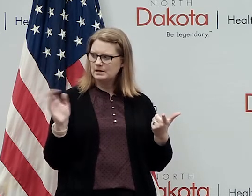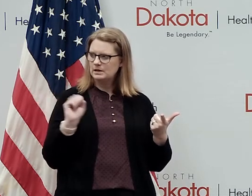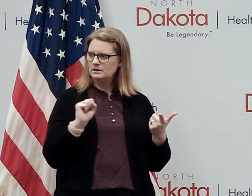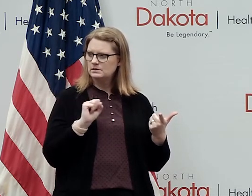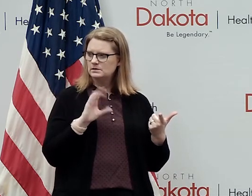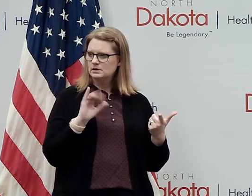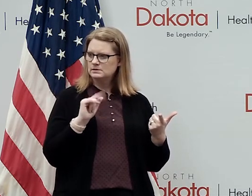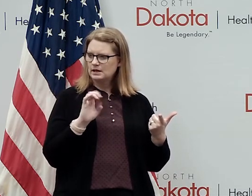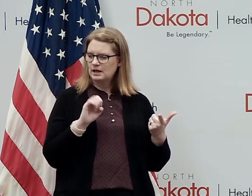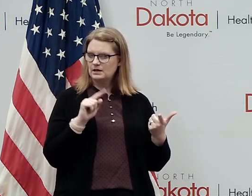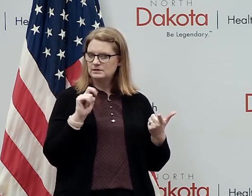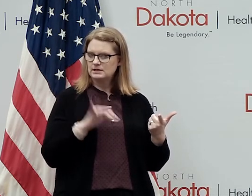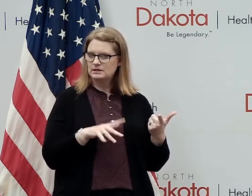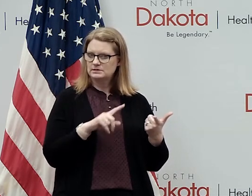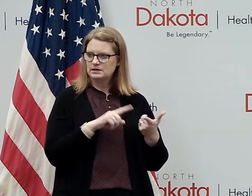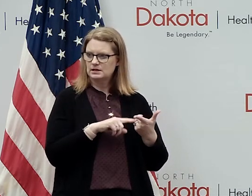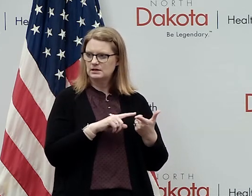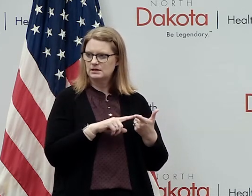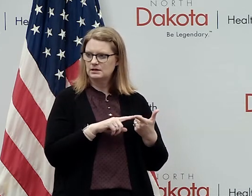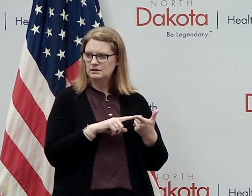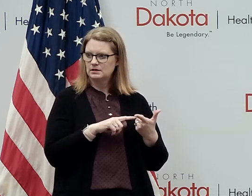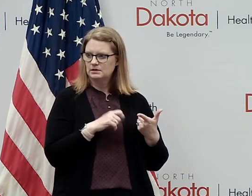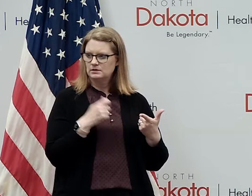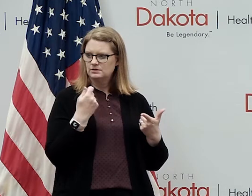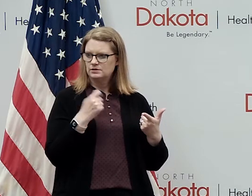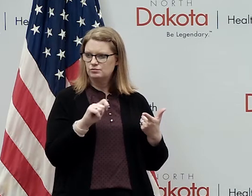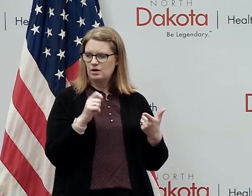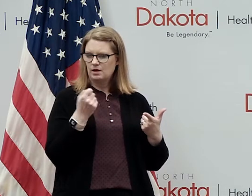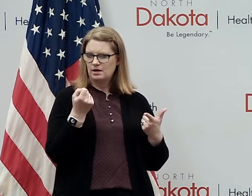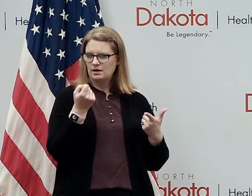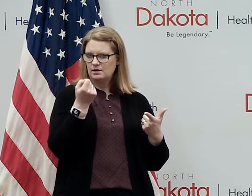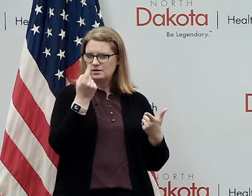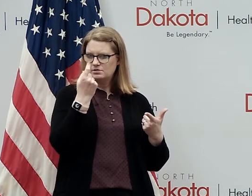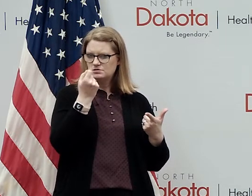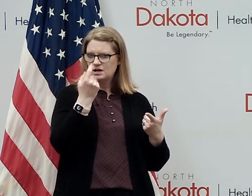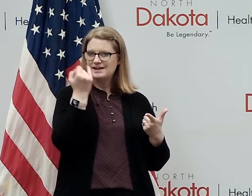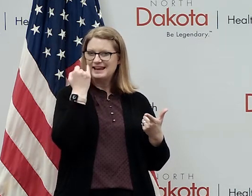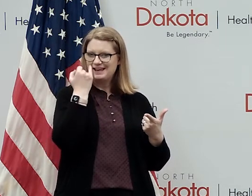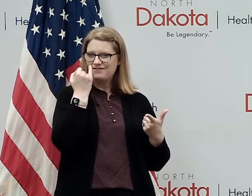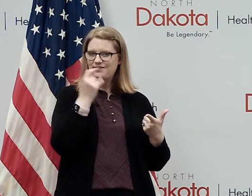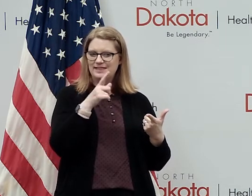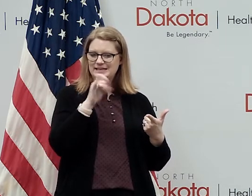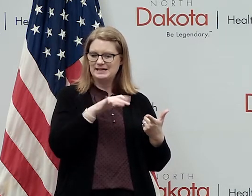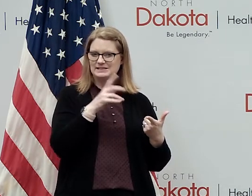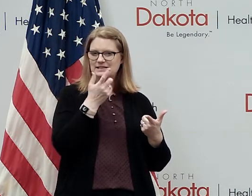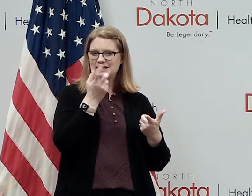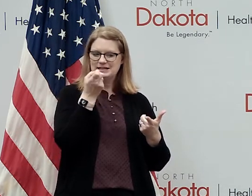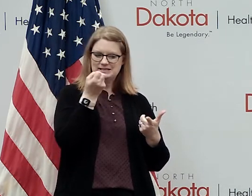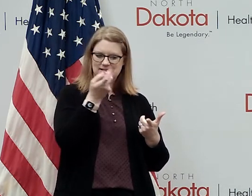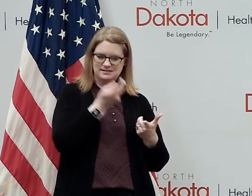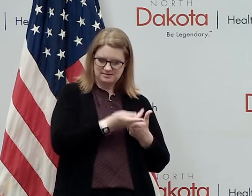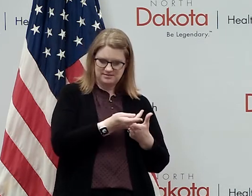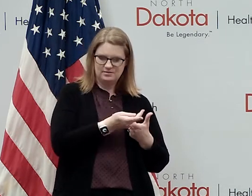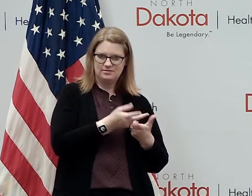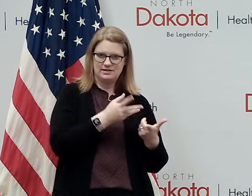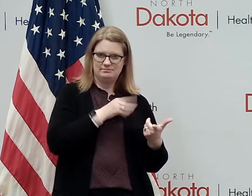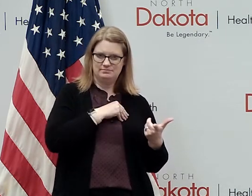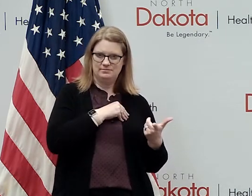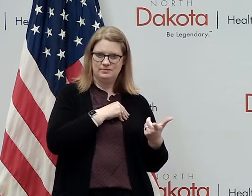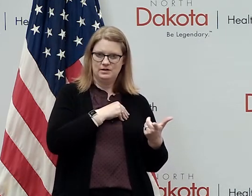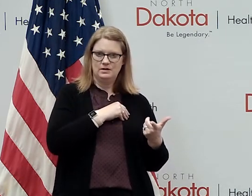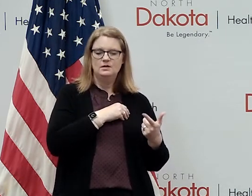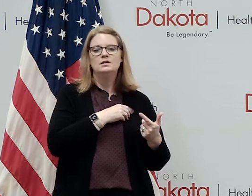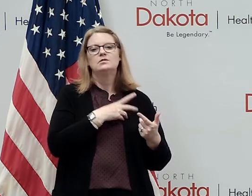scale testing to try to understand the validity of those tests. I mentioned this last week, where we're asking people to come in